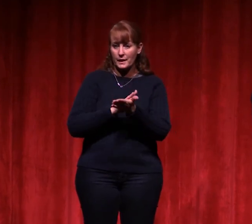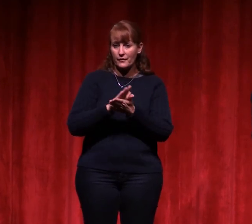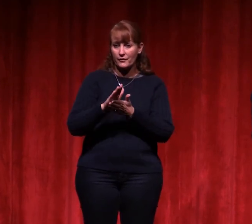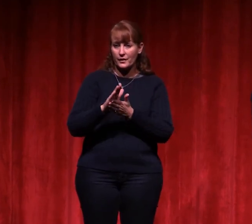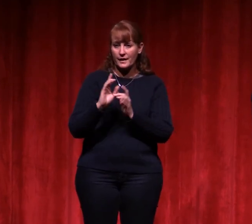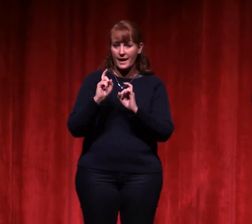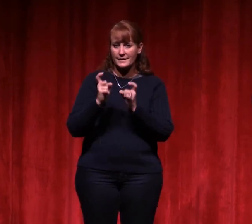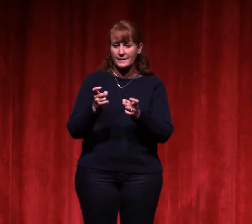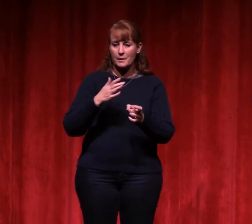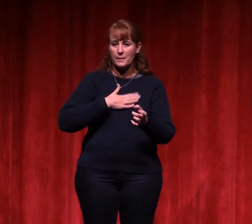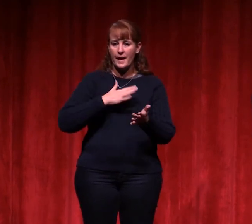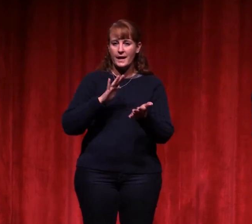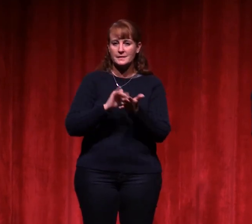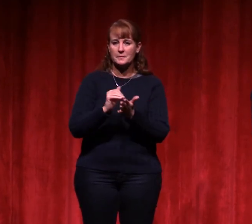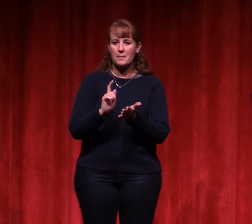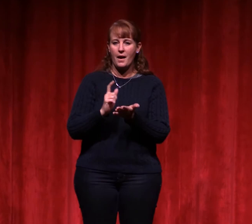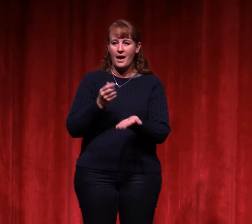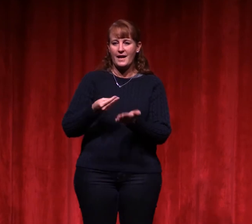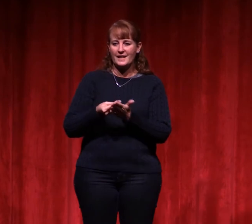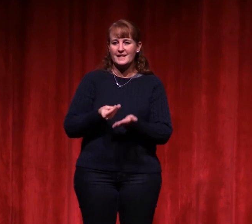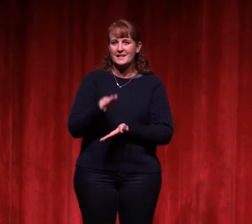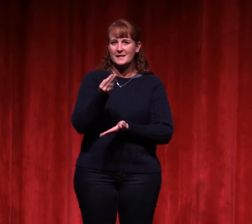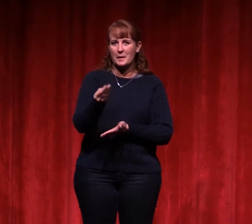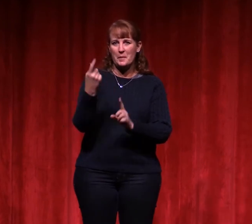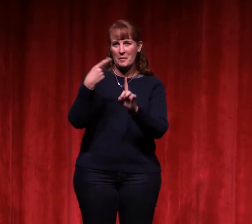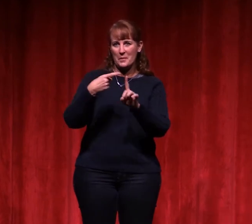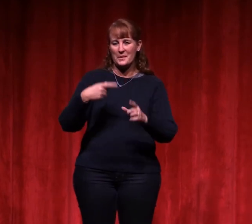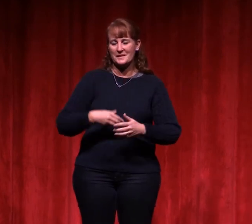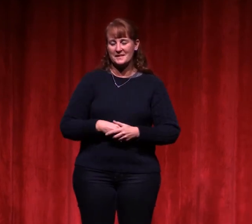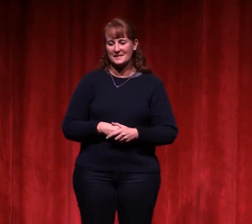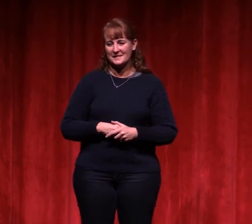gratuity. That's my tipping point.